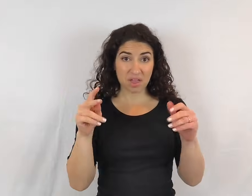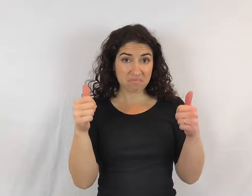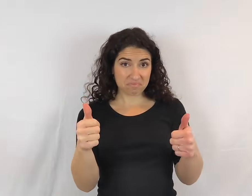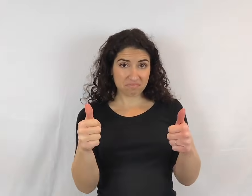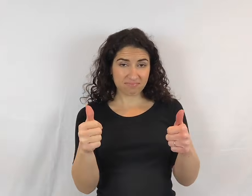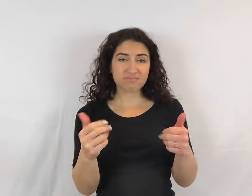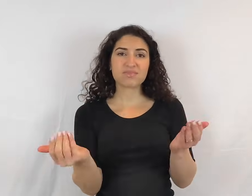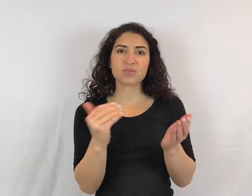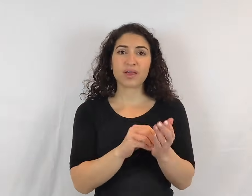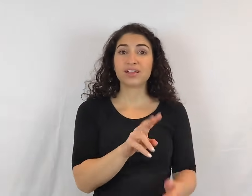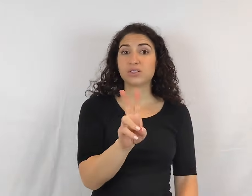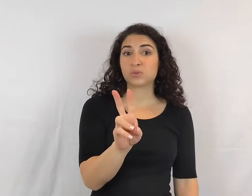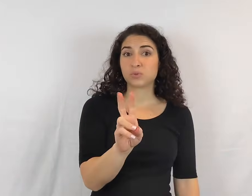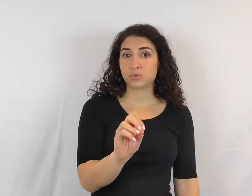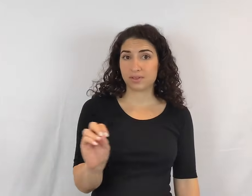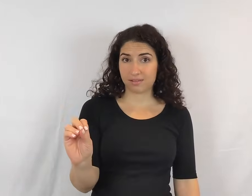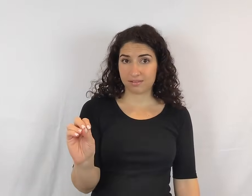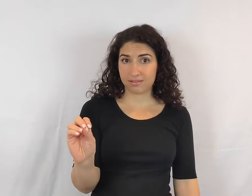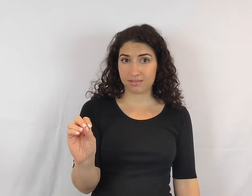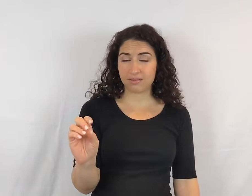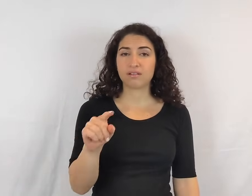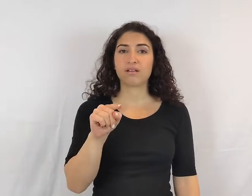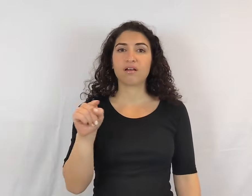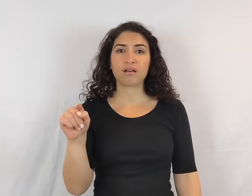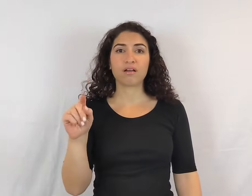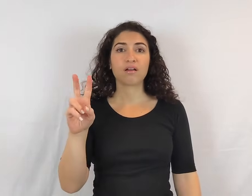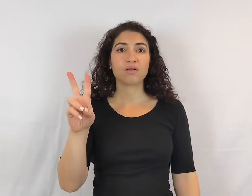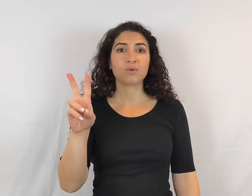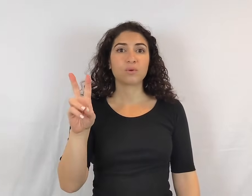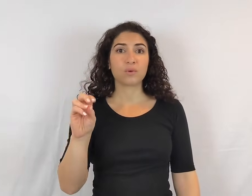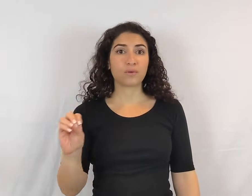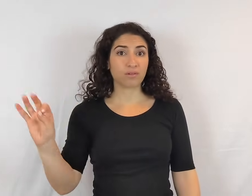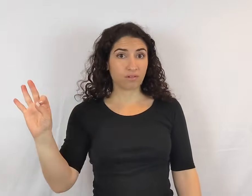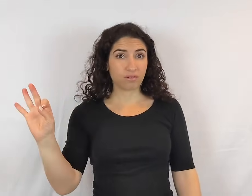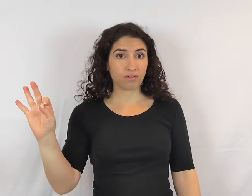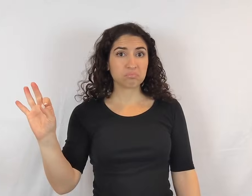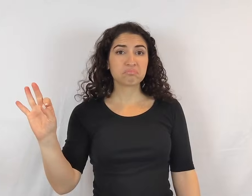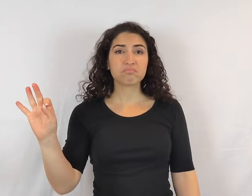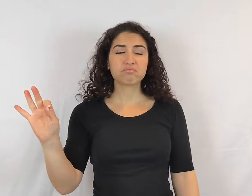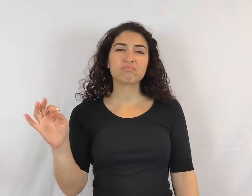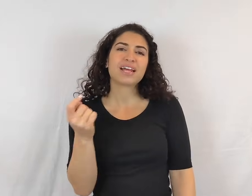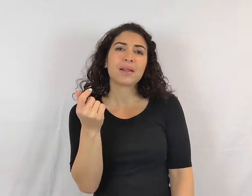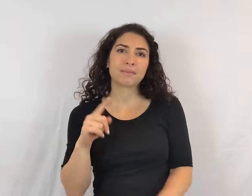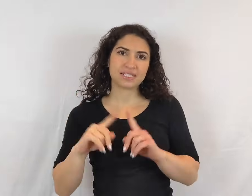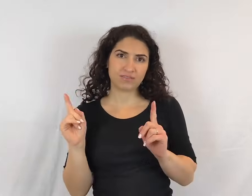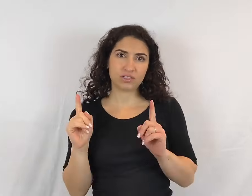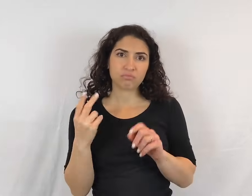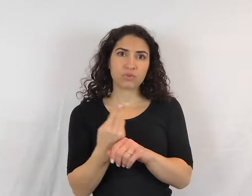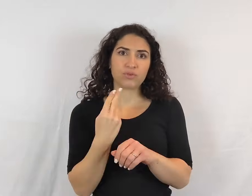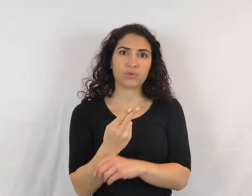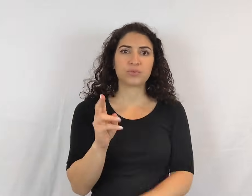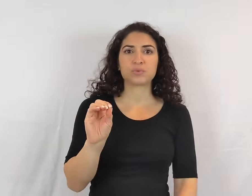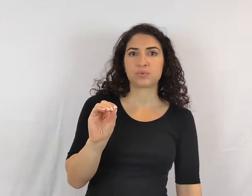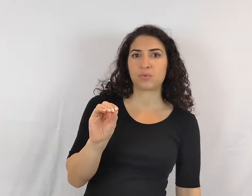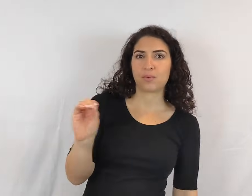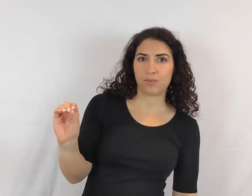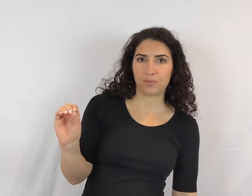Okay, good. Again, 2000 to 2009 are a little different. They use that